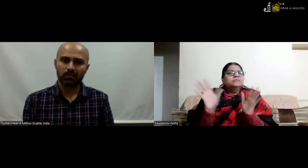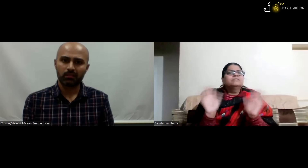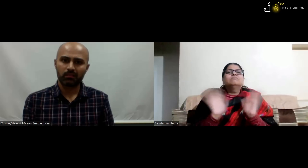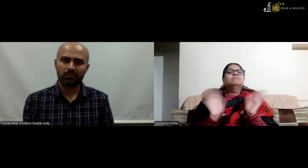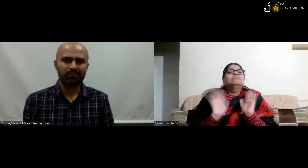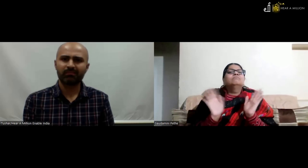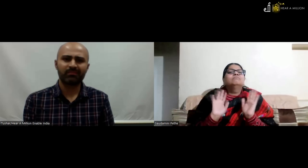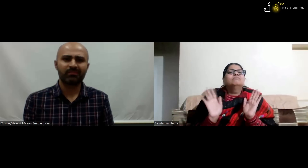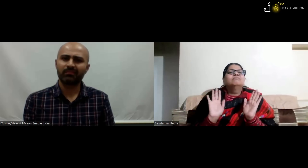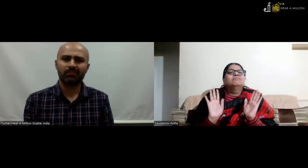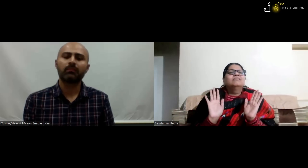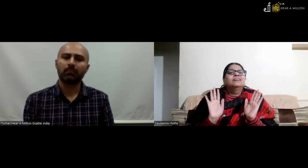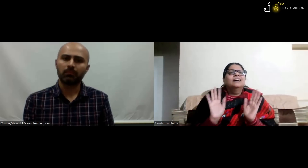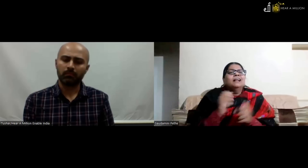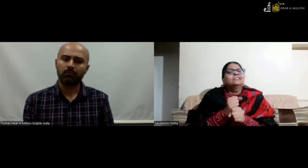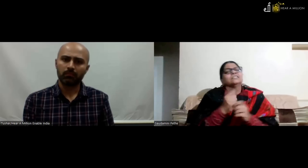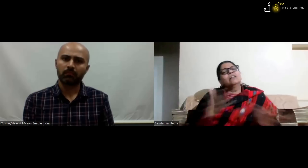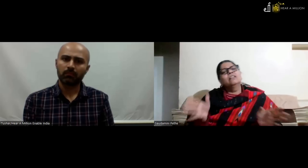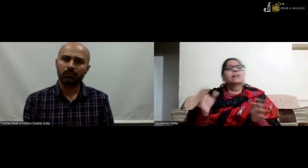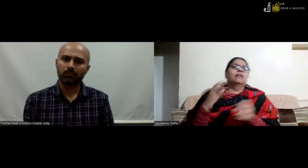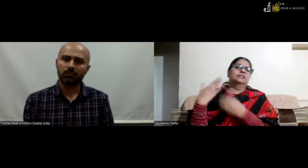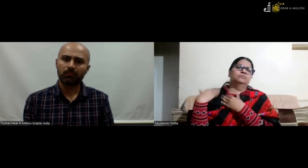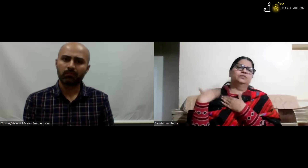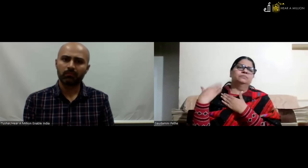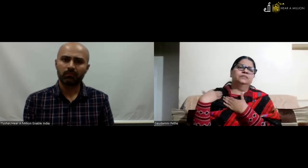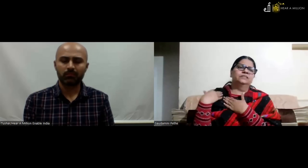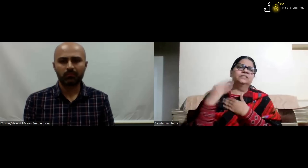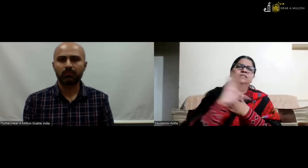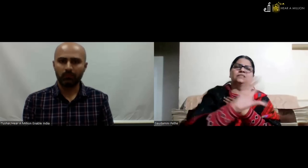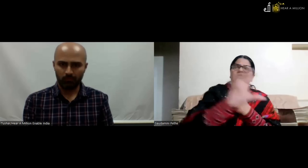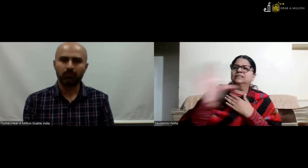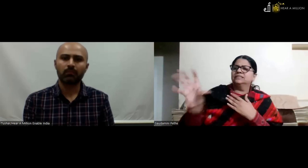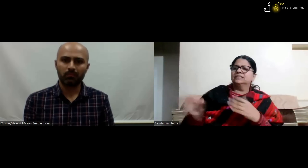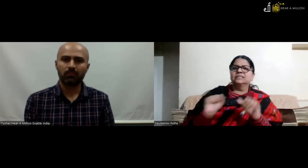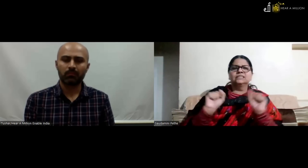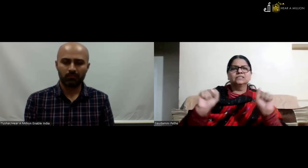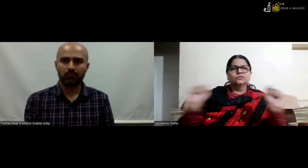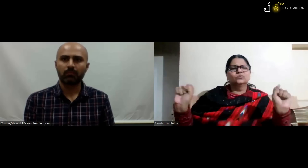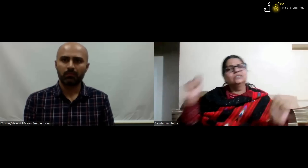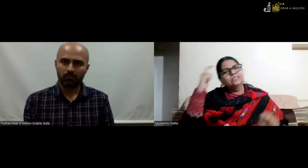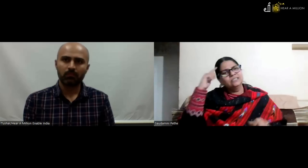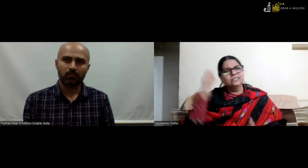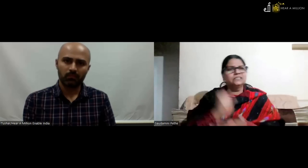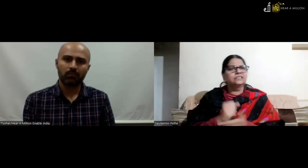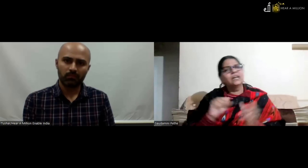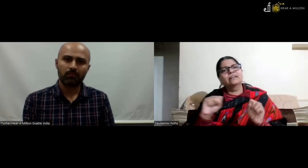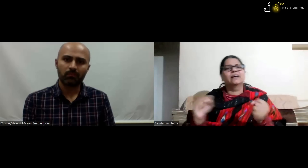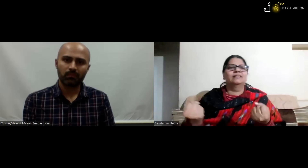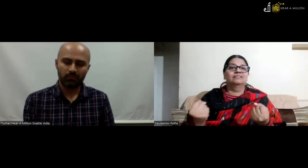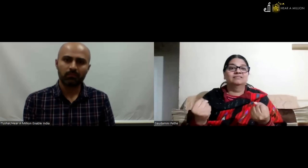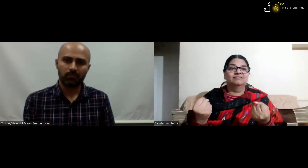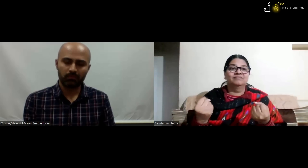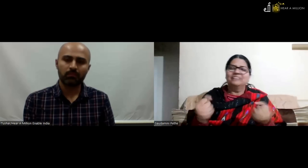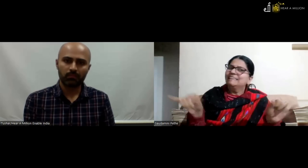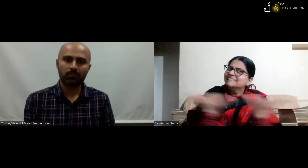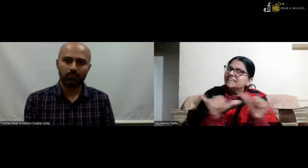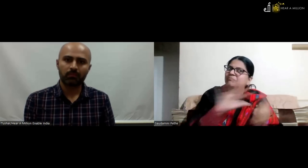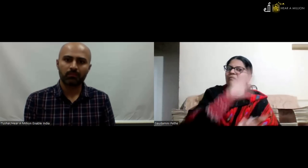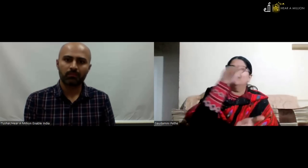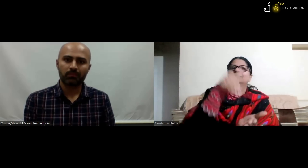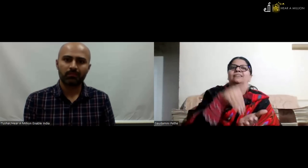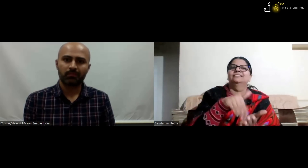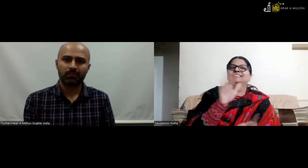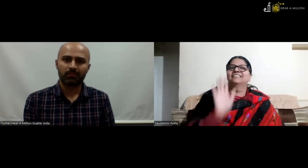So in our legislature, it's not the citizens' responsibility, it's state's choice, they